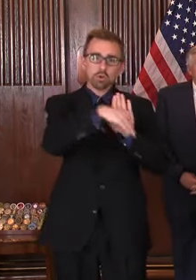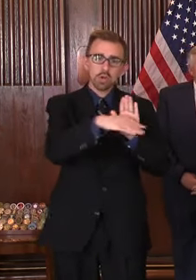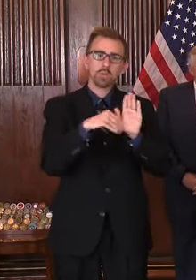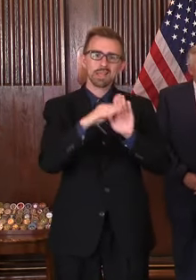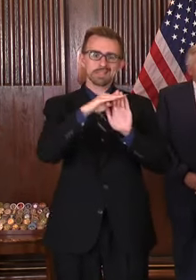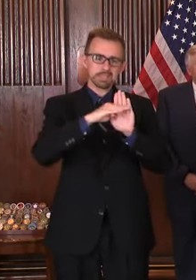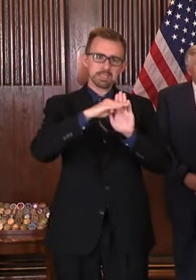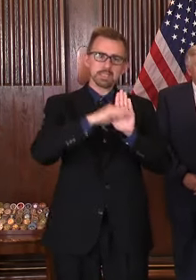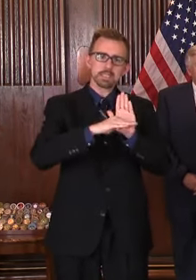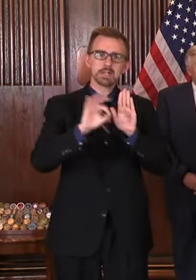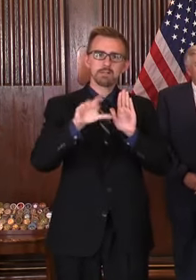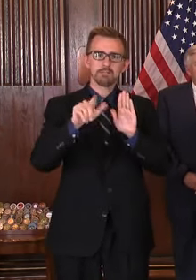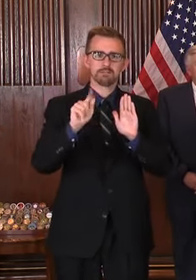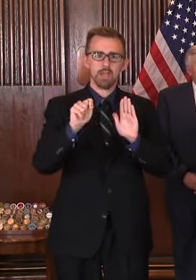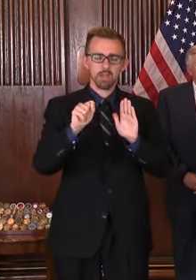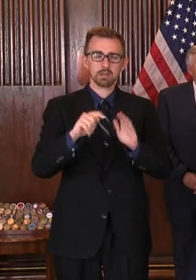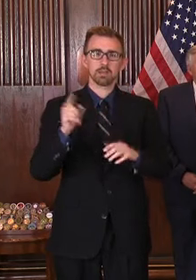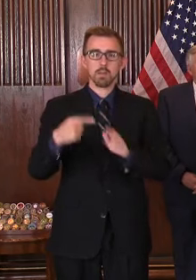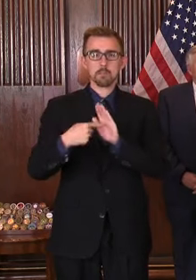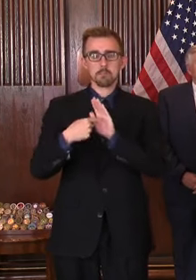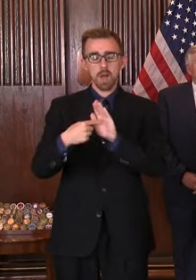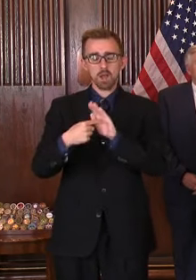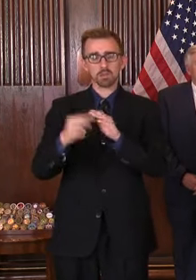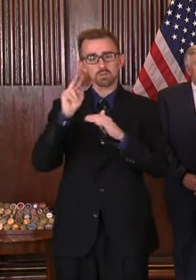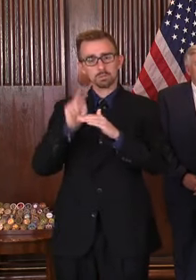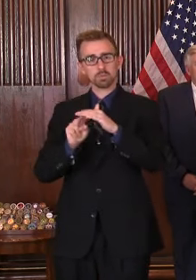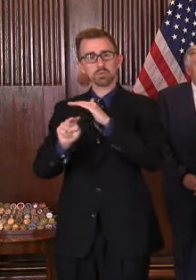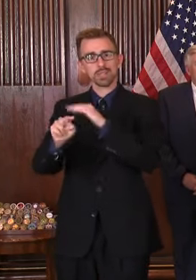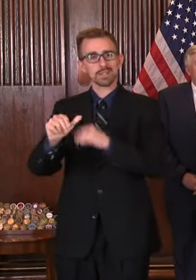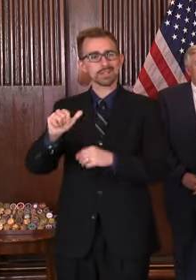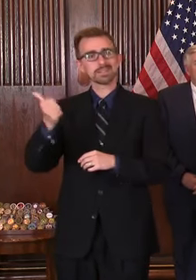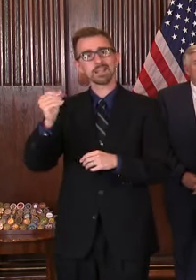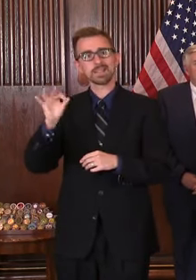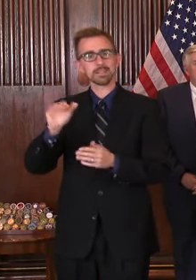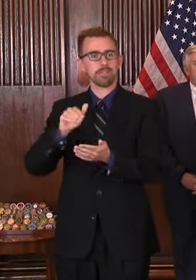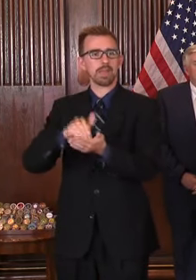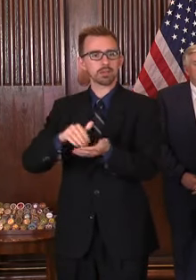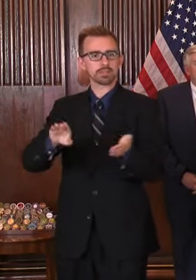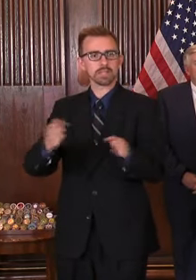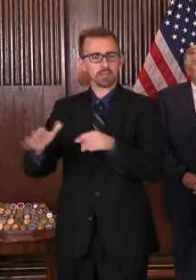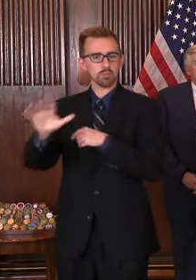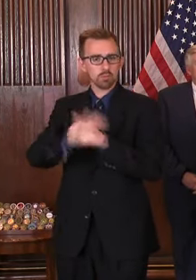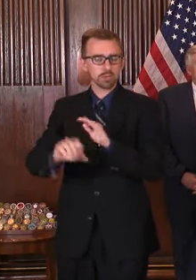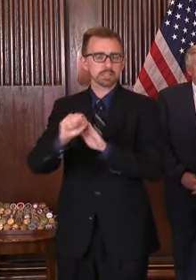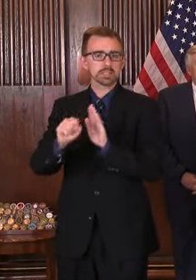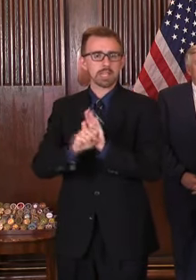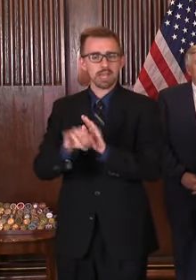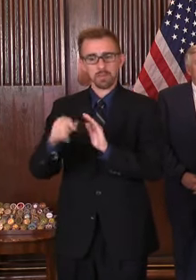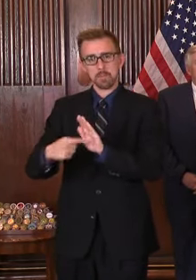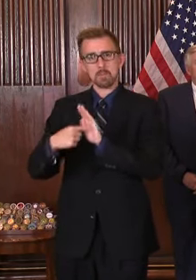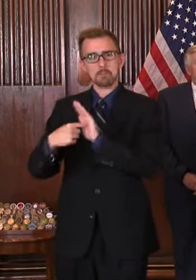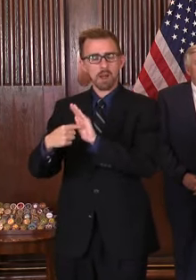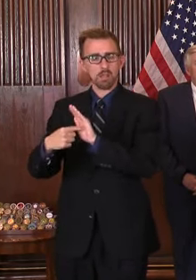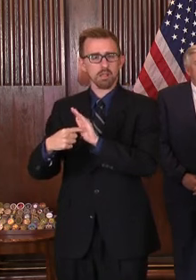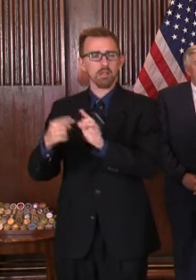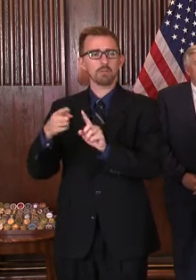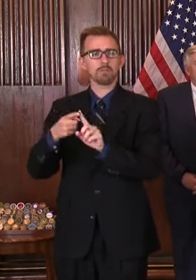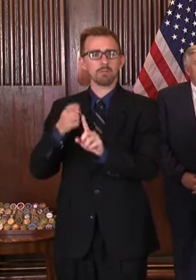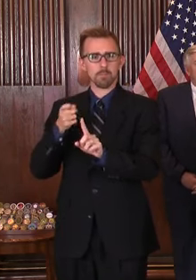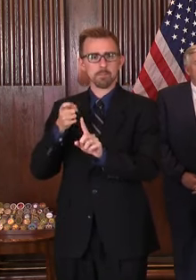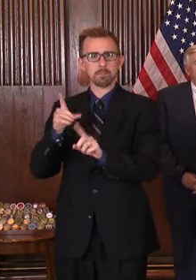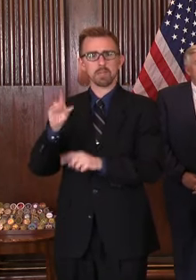curve because the models that would have predicted tens of thousands of deaths across the state, those models were informed based